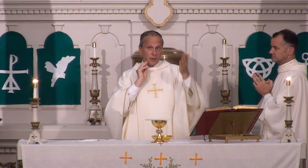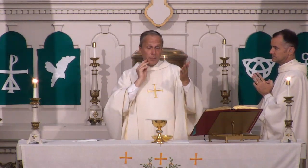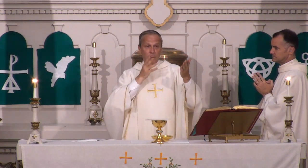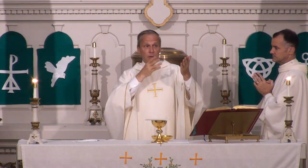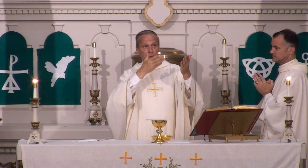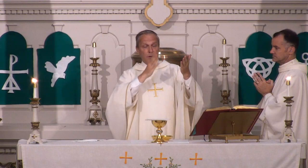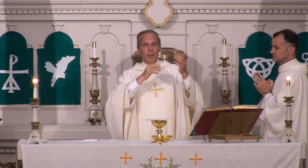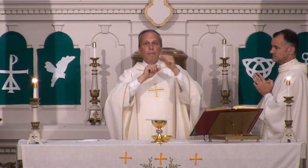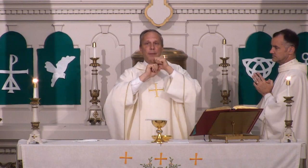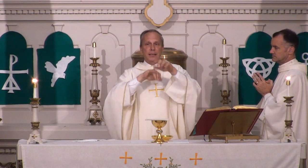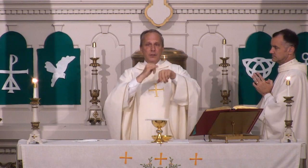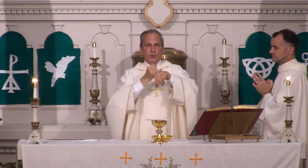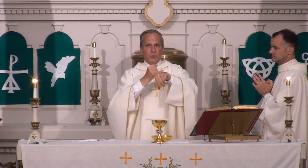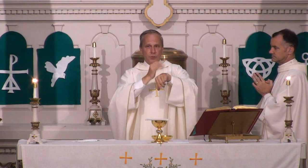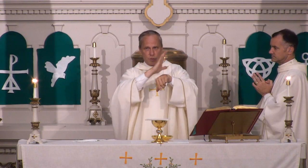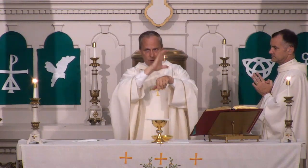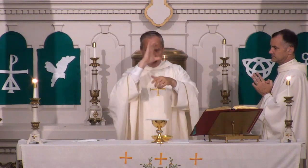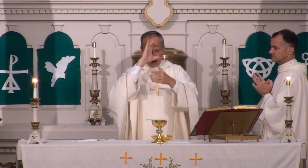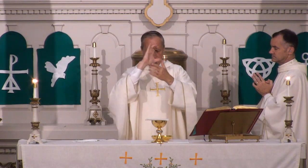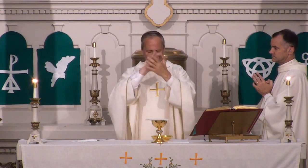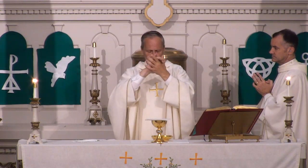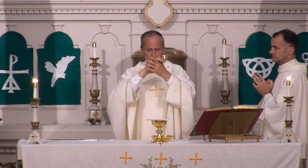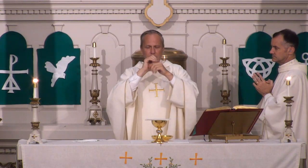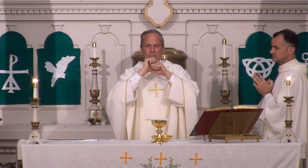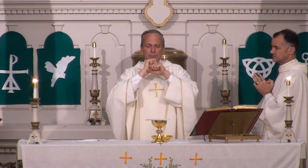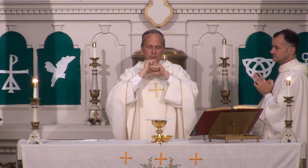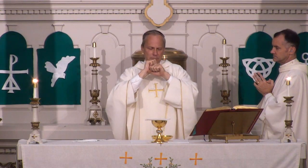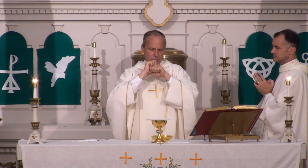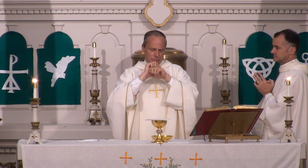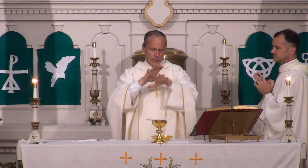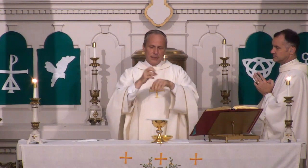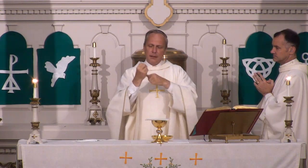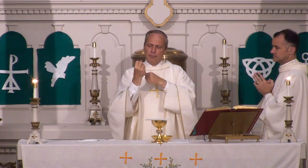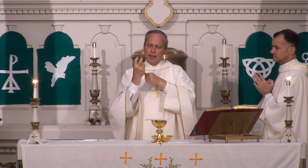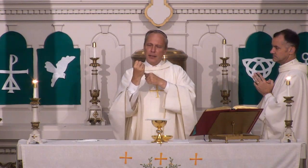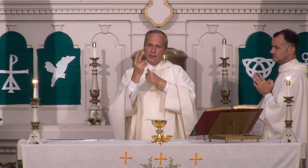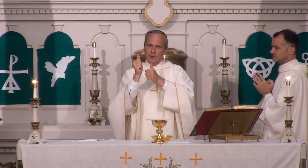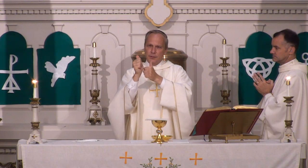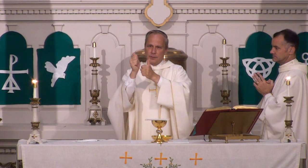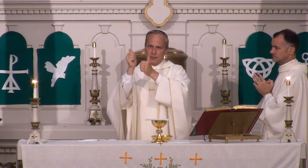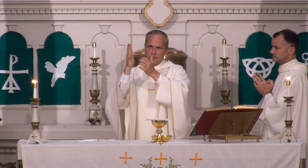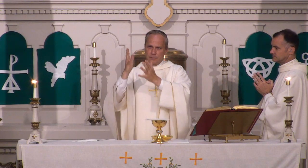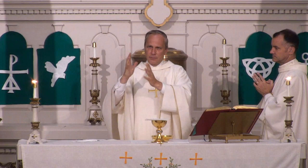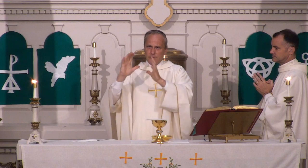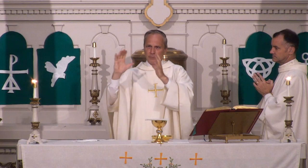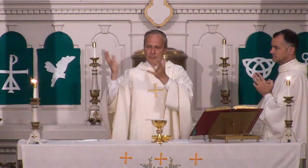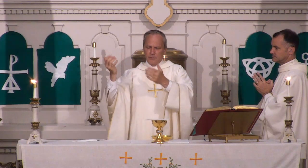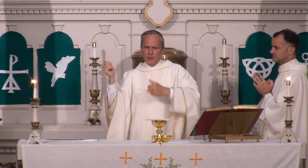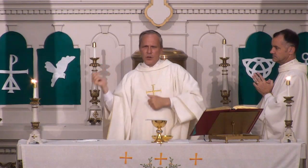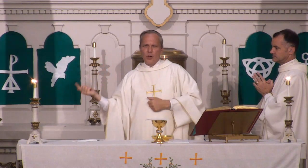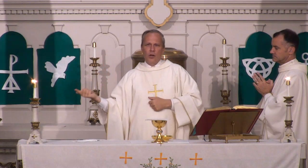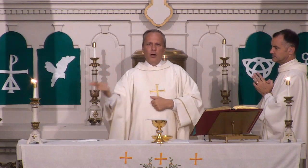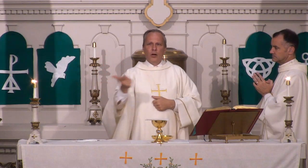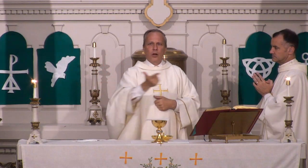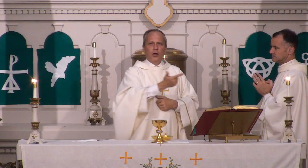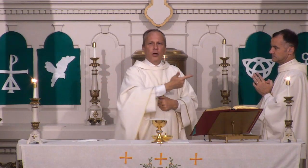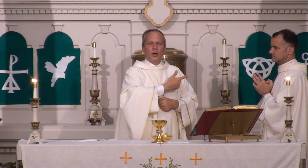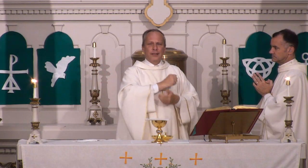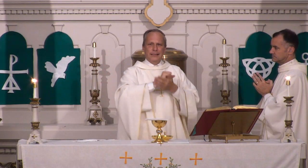that with the Blessed Virgin Mary, Mother of God, with Blessed Joseph, her spouse, with the blessed apostles and all